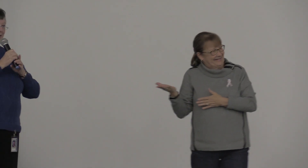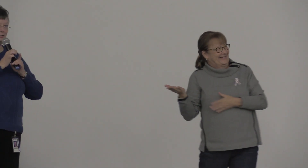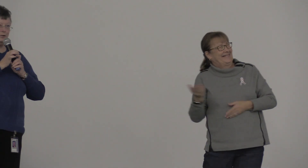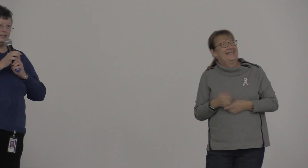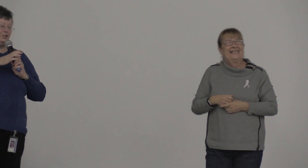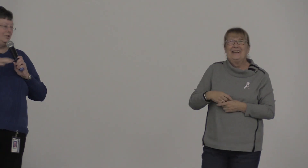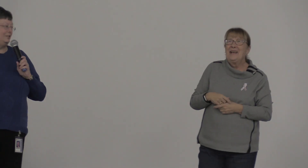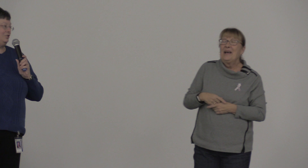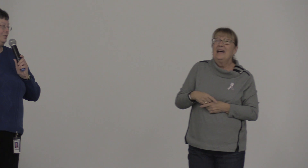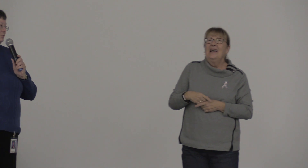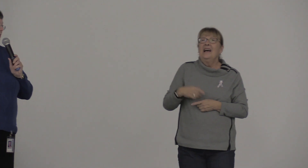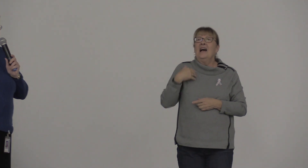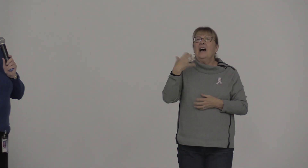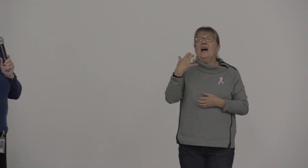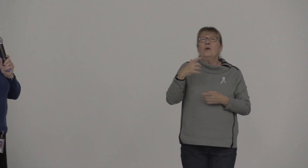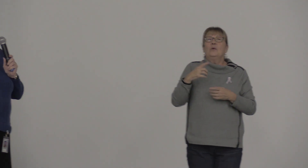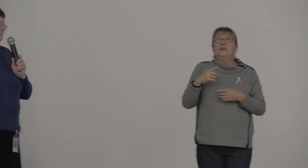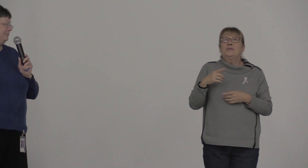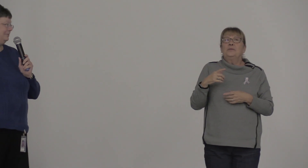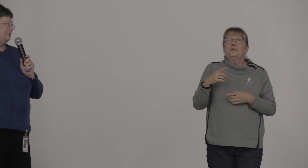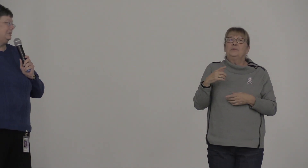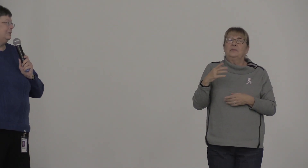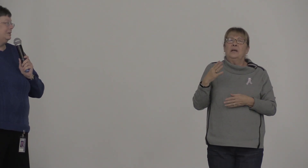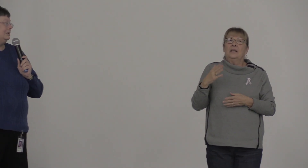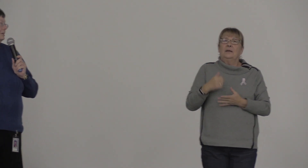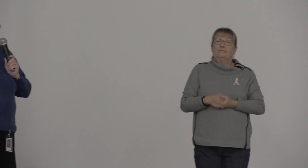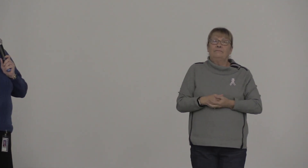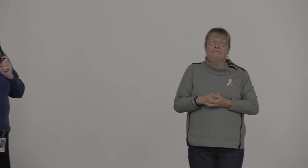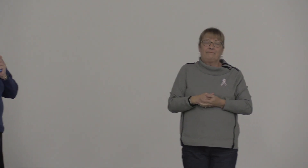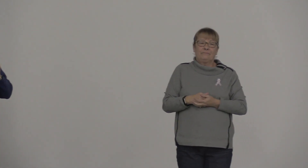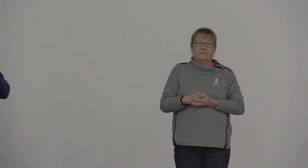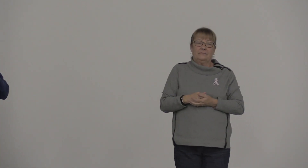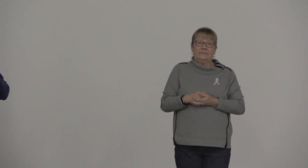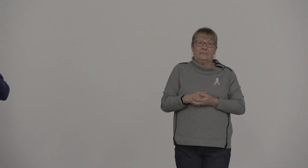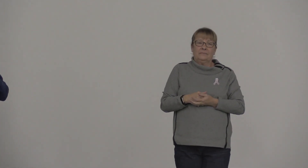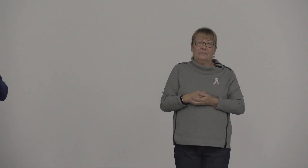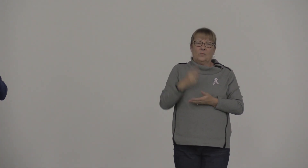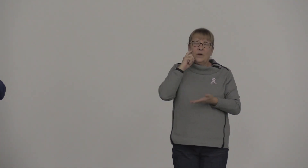hello and congratulations to all of our staff.